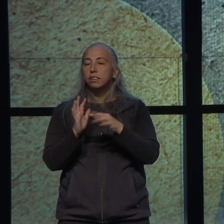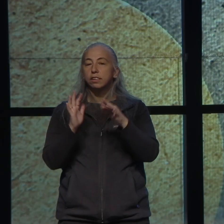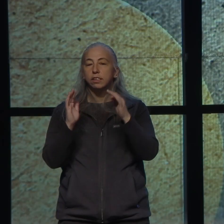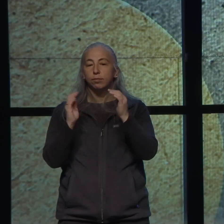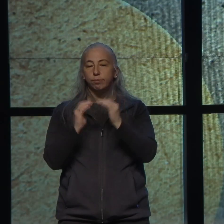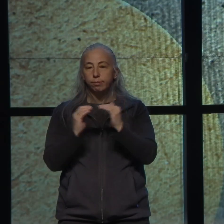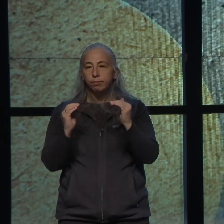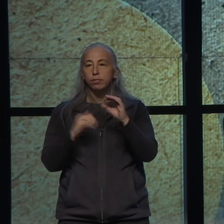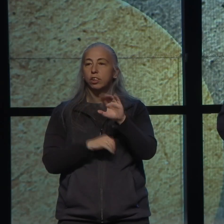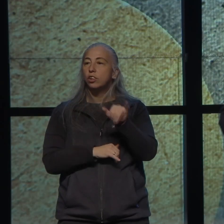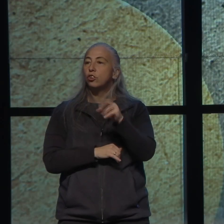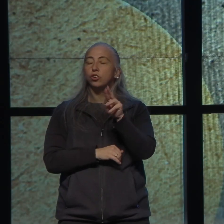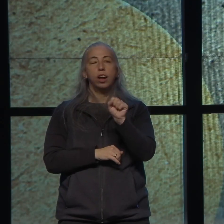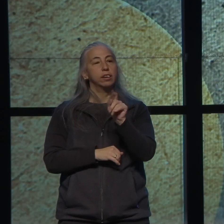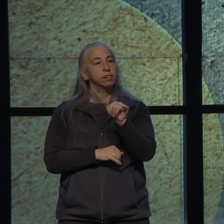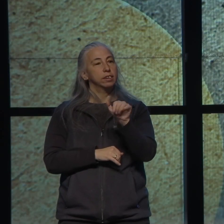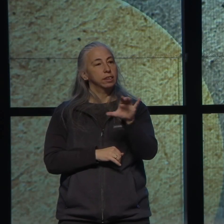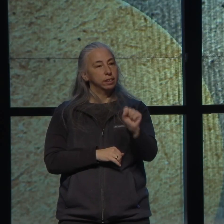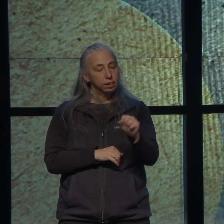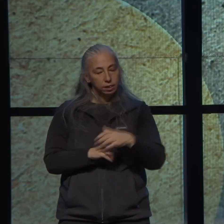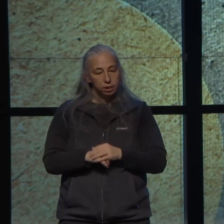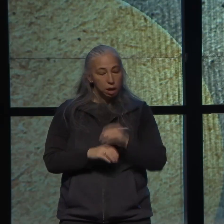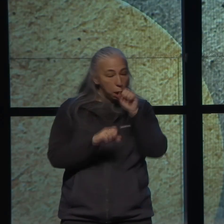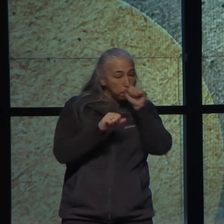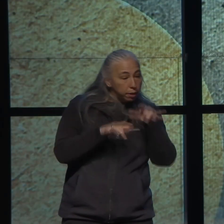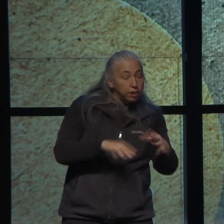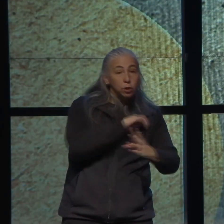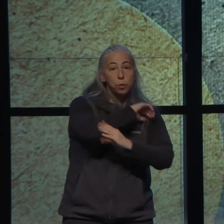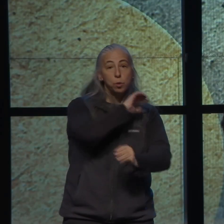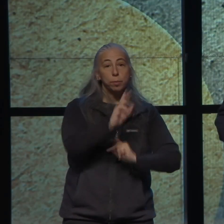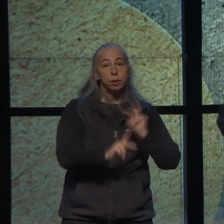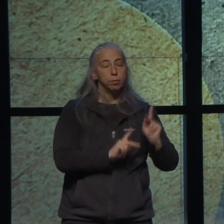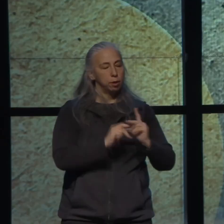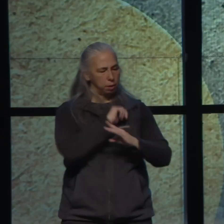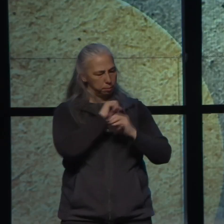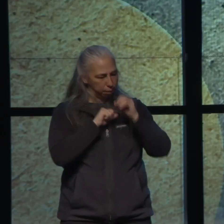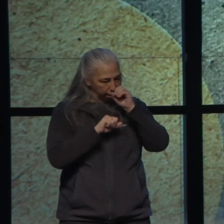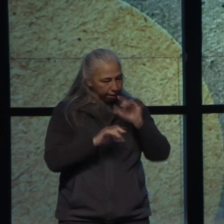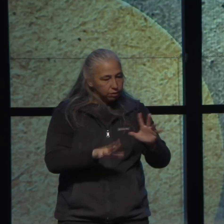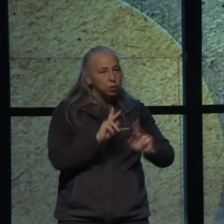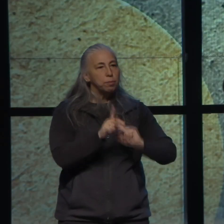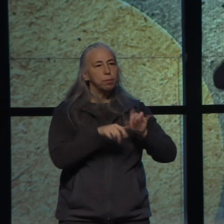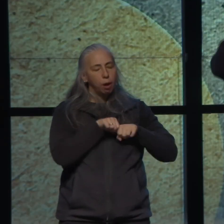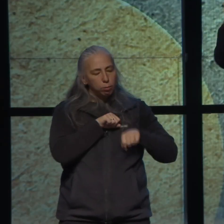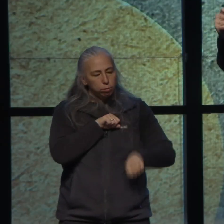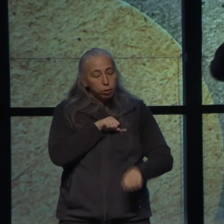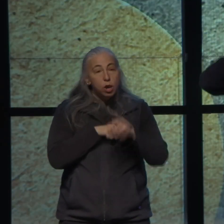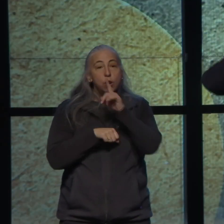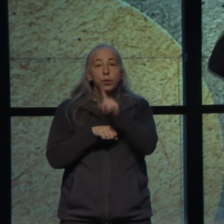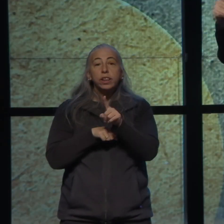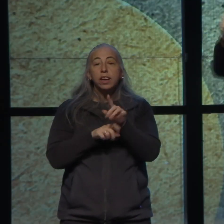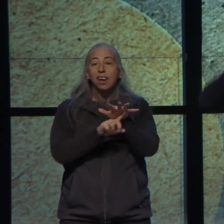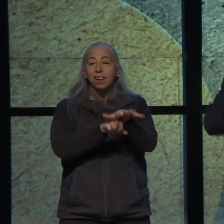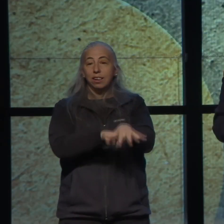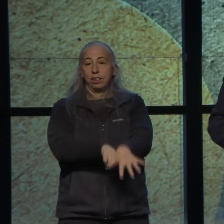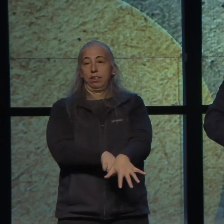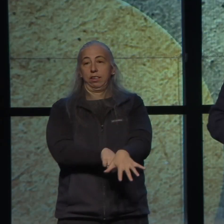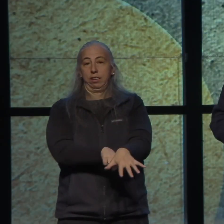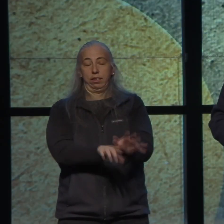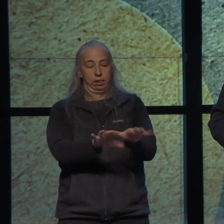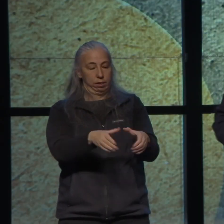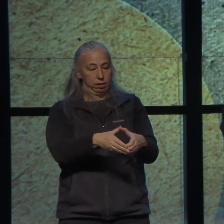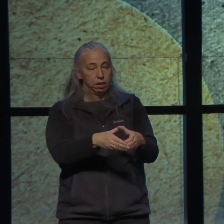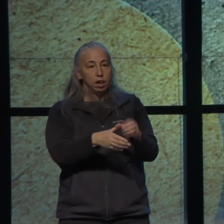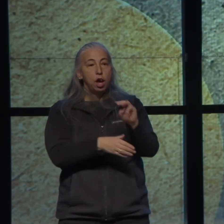And that fits the, blessed are the poor, blessed are those who mourn. But what is the common denominator? Marginalization, pain that happens,